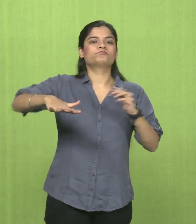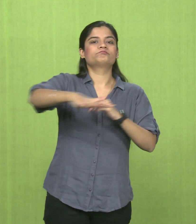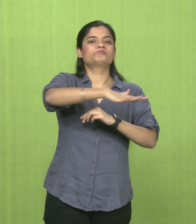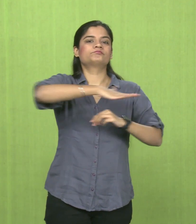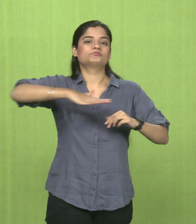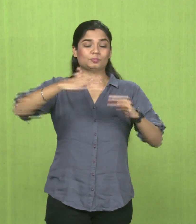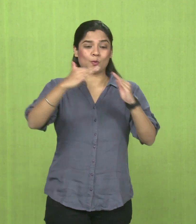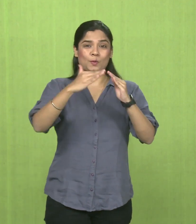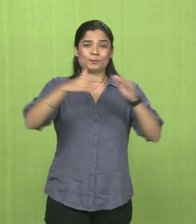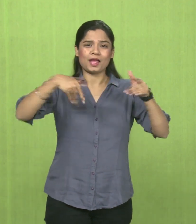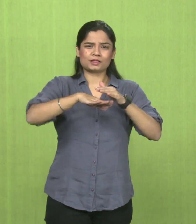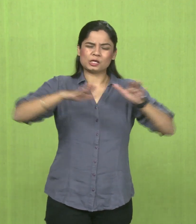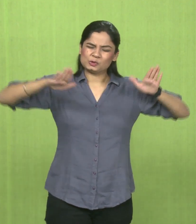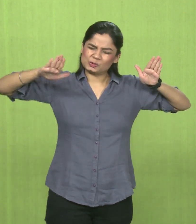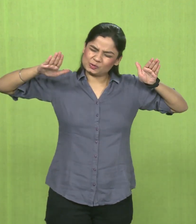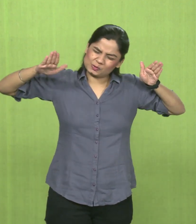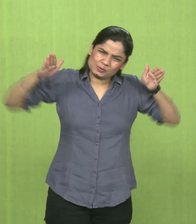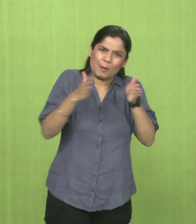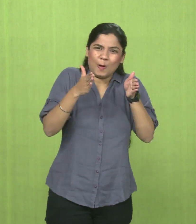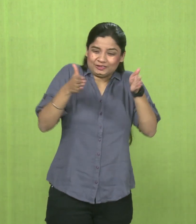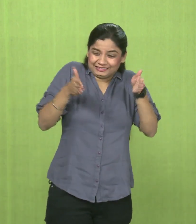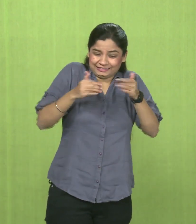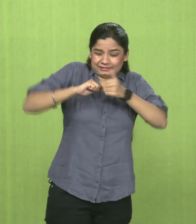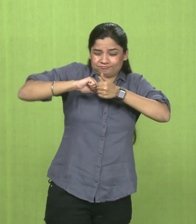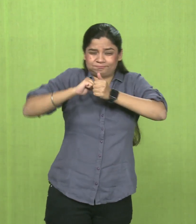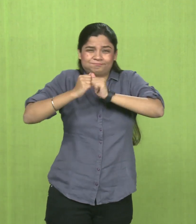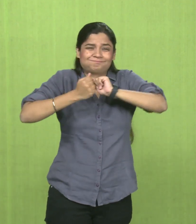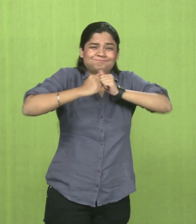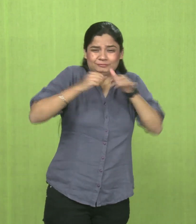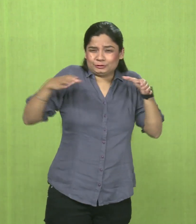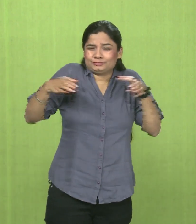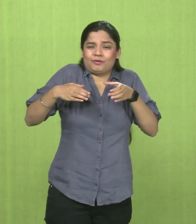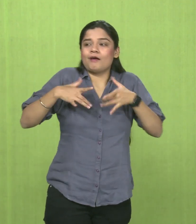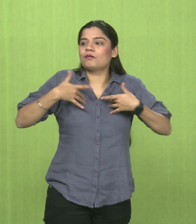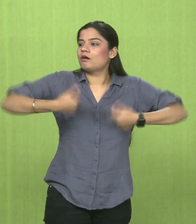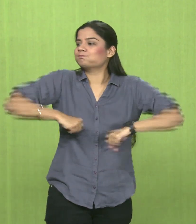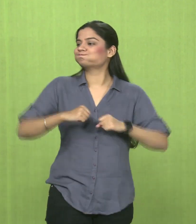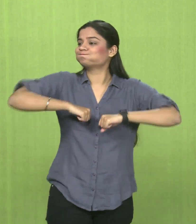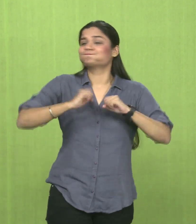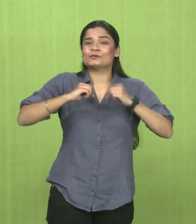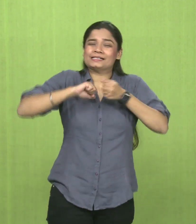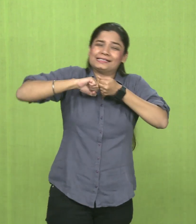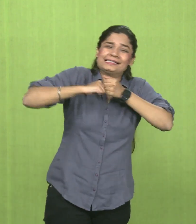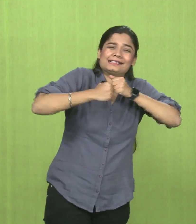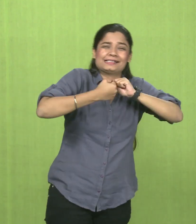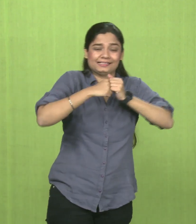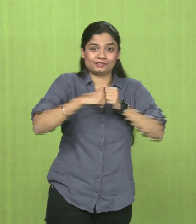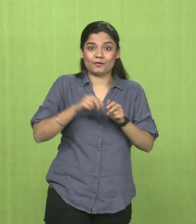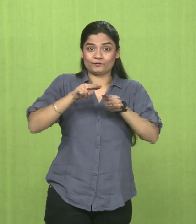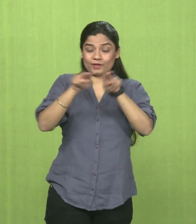in. Rahul is not happy and his family is also not happy. Why? Because the house is very small